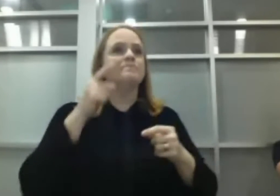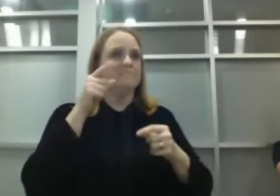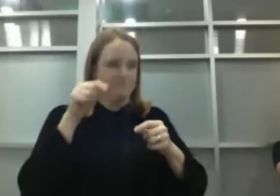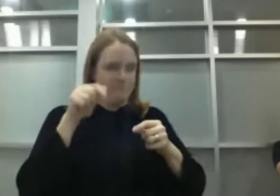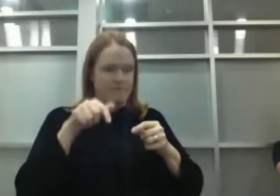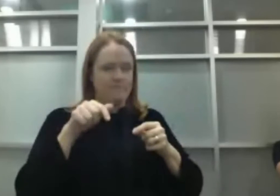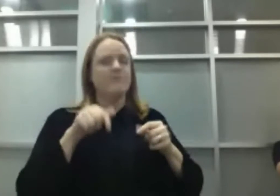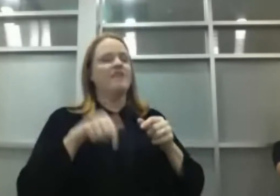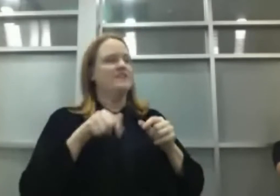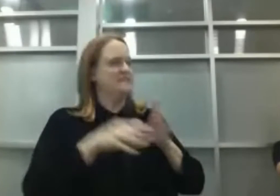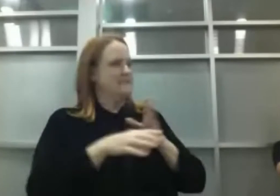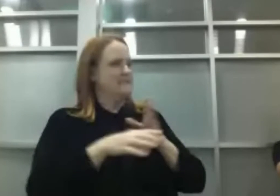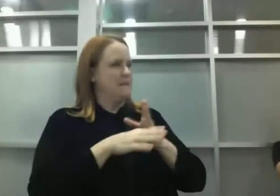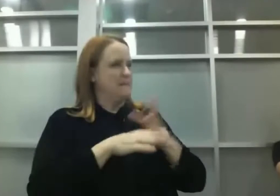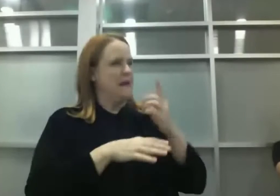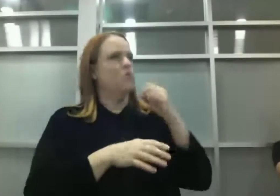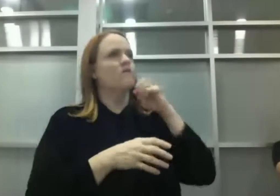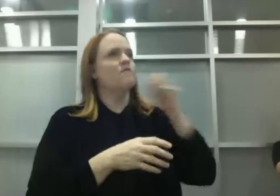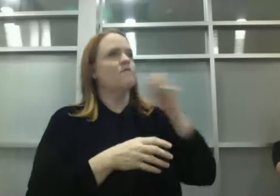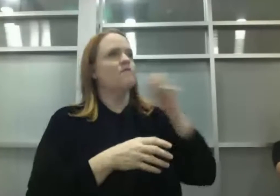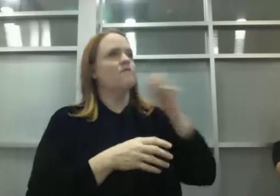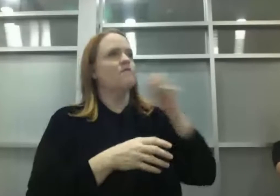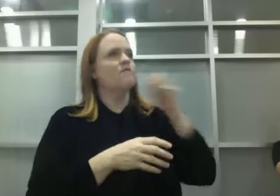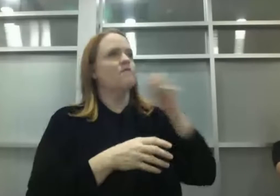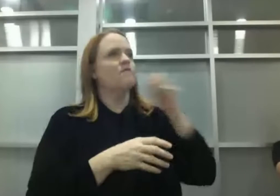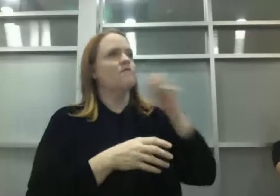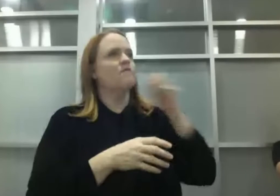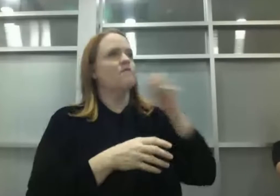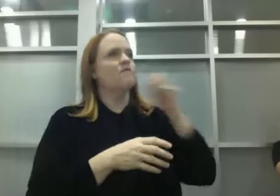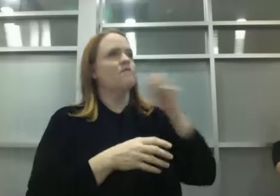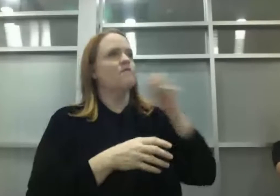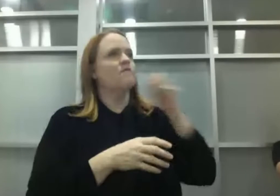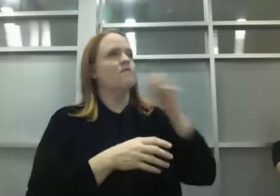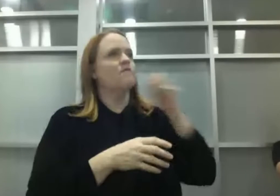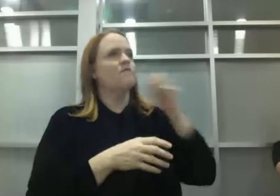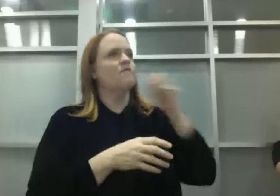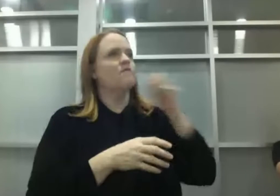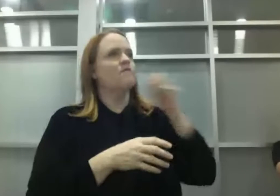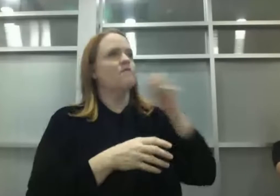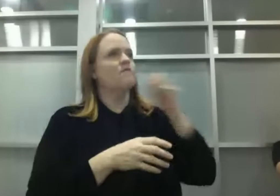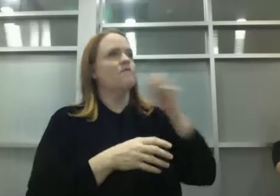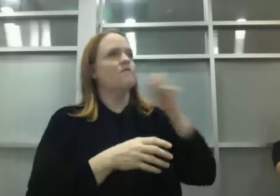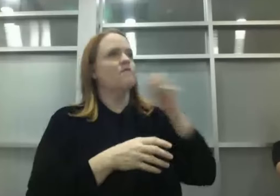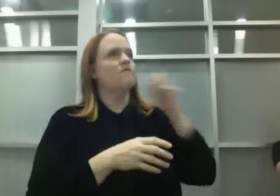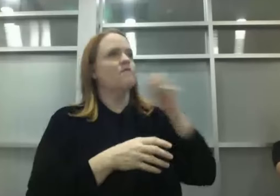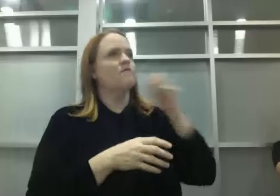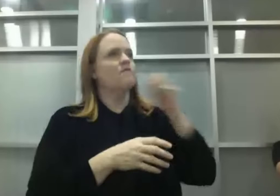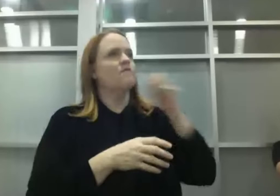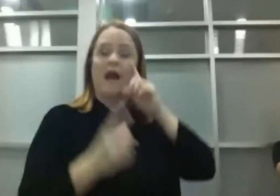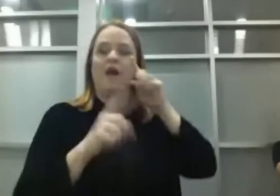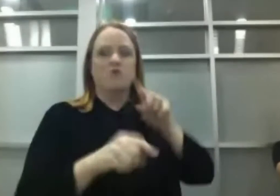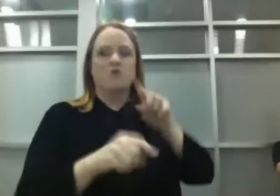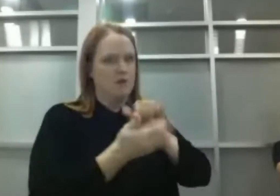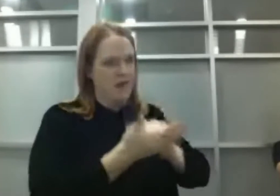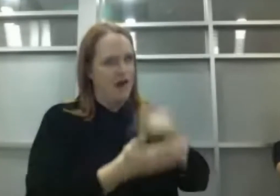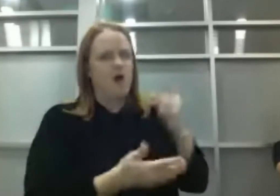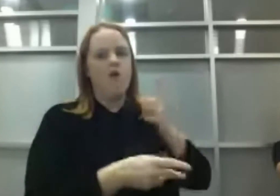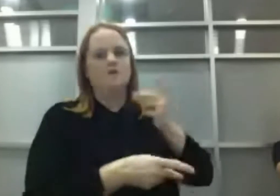partner. What you're thinking of is the response queue, the one that like the server sends back on. Oh. I agree. That one we always keep ephemeral because that's the recommended way.